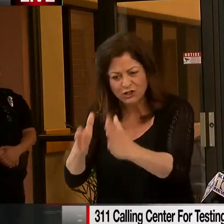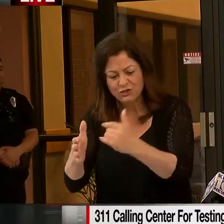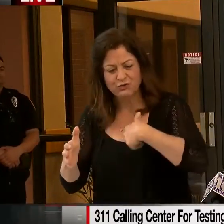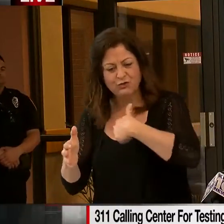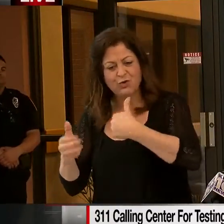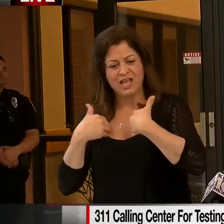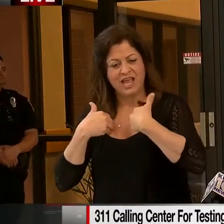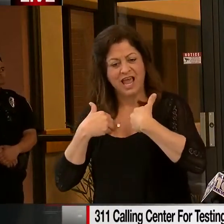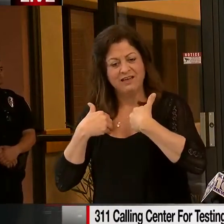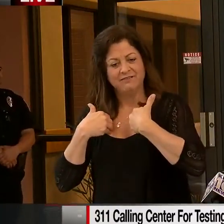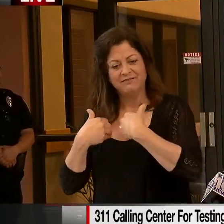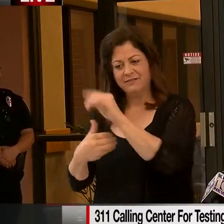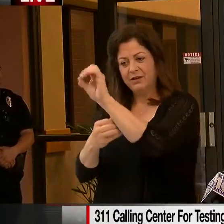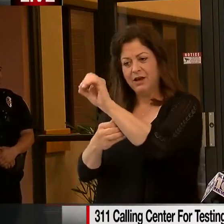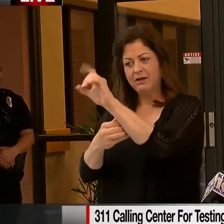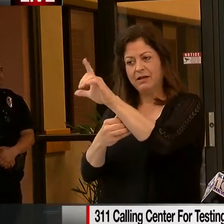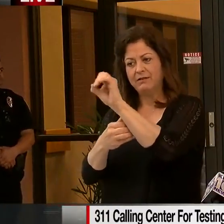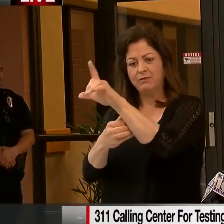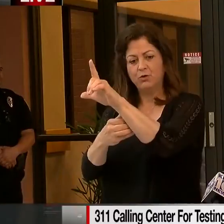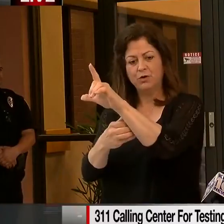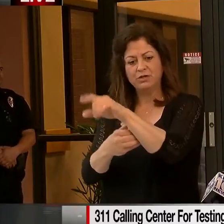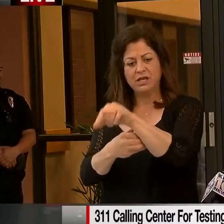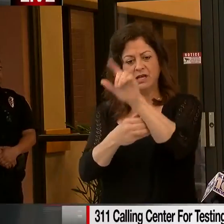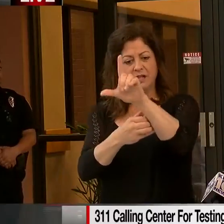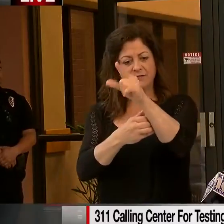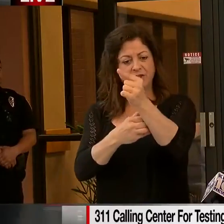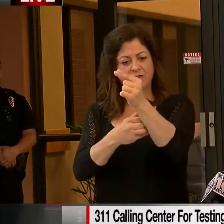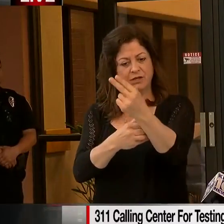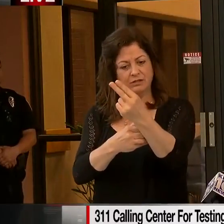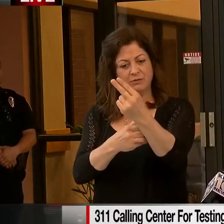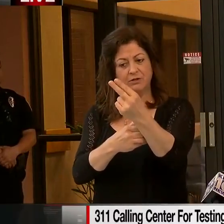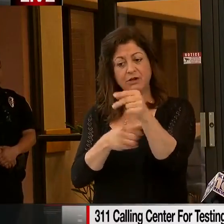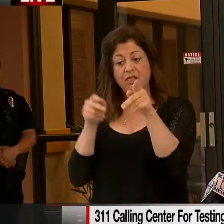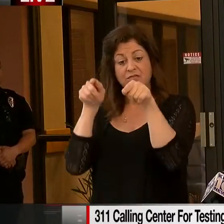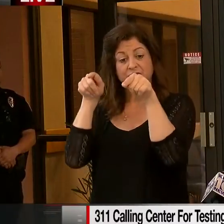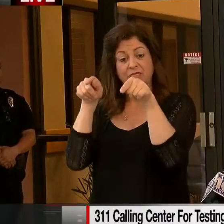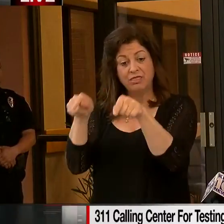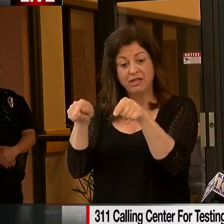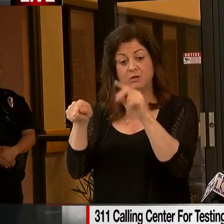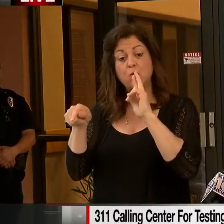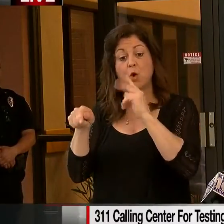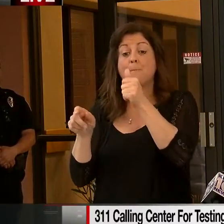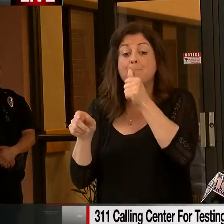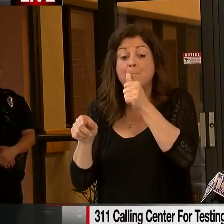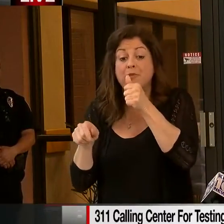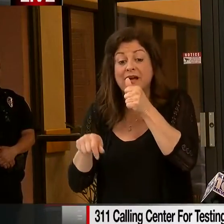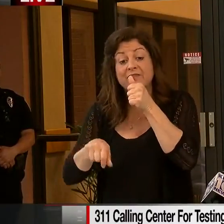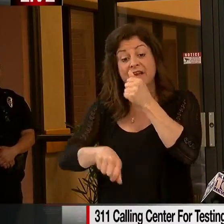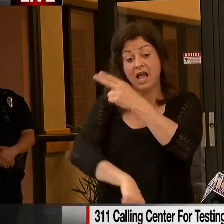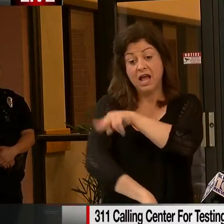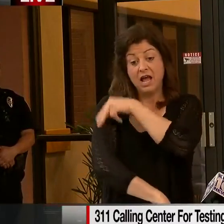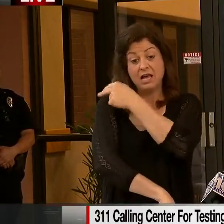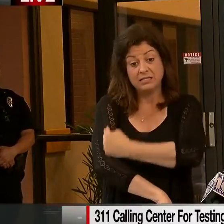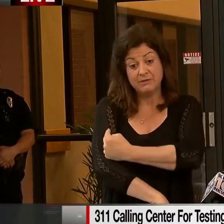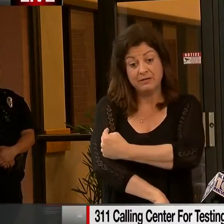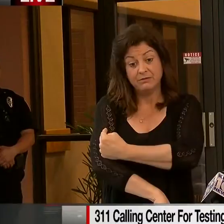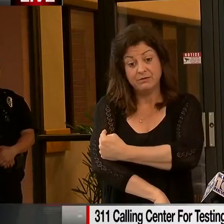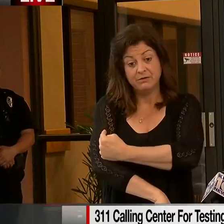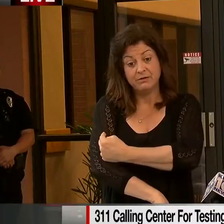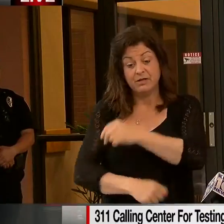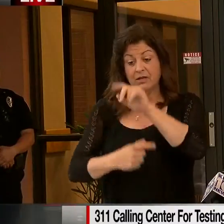Our Lady of Lourdes. They are not, you know, they are private organizations. They are hospitals. LCG is